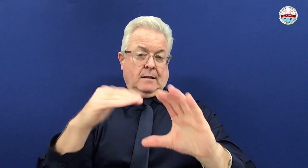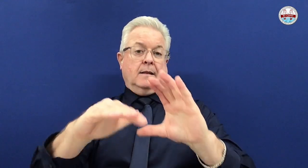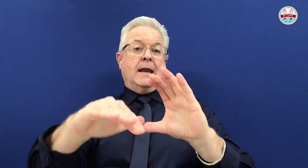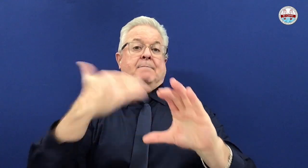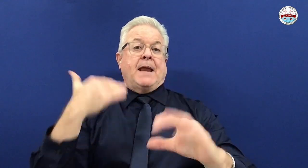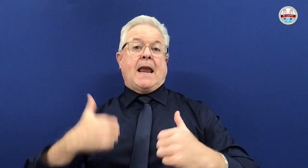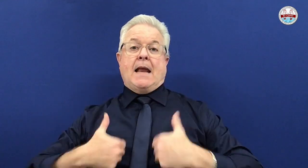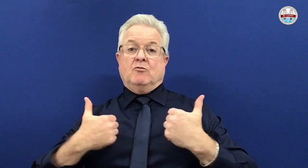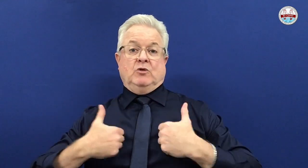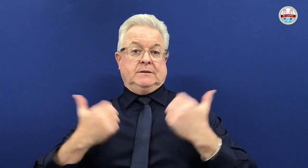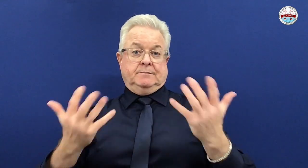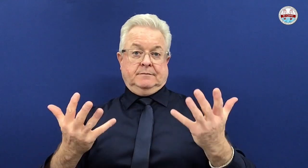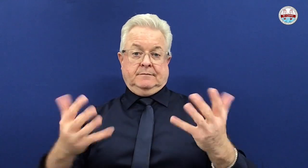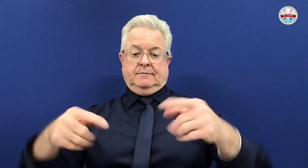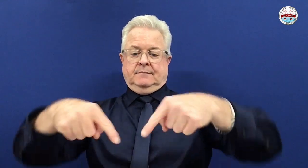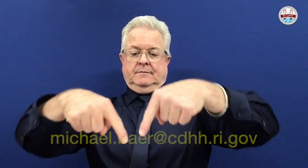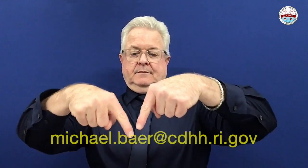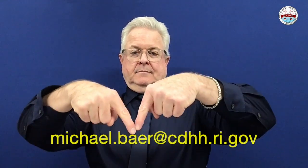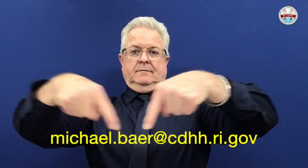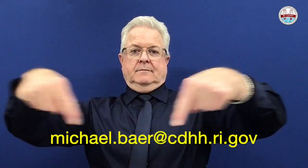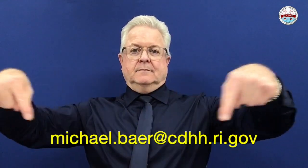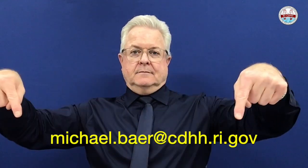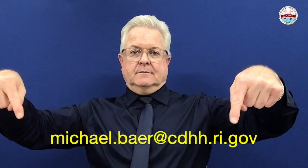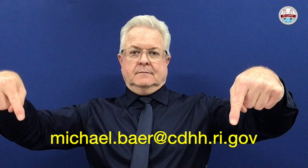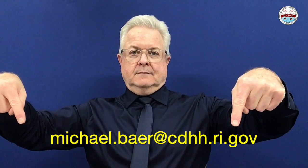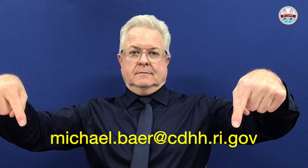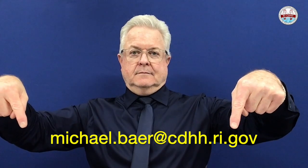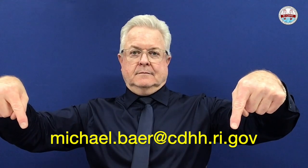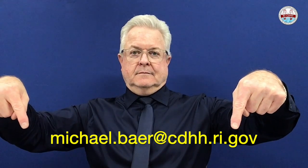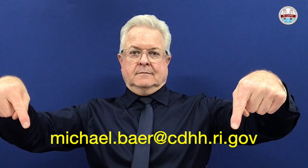can also email me, and here's my email information.